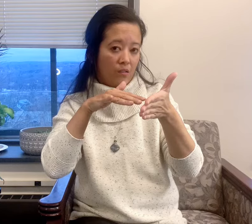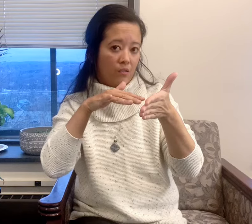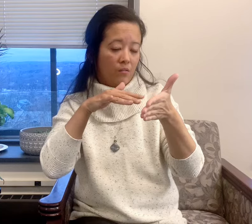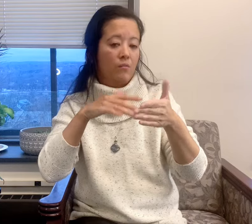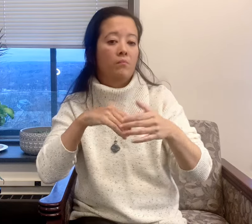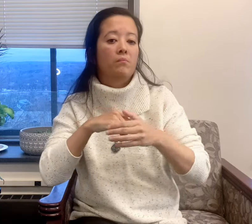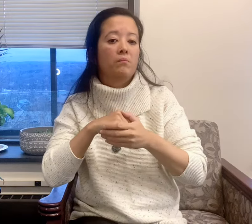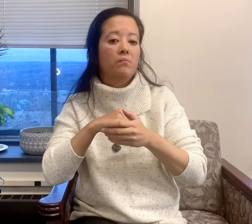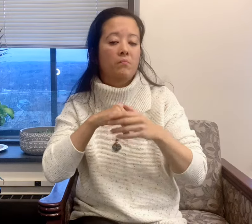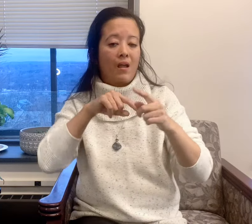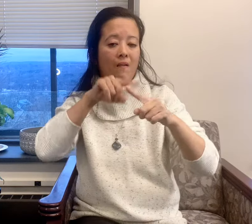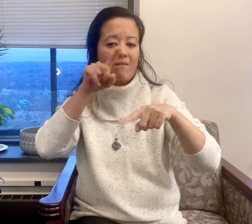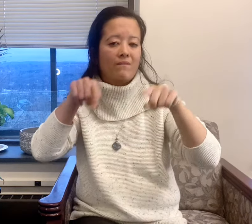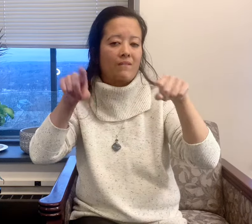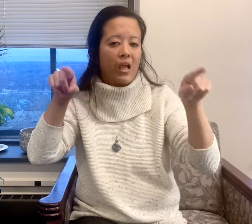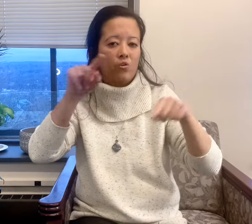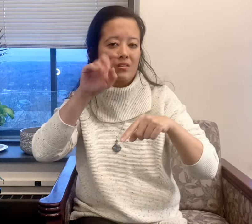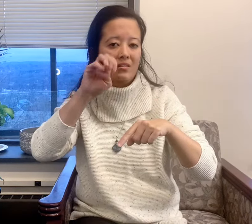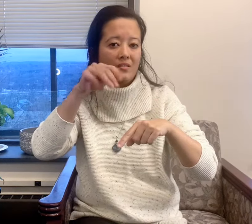here's a word called study.